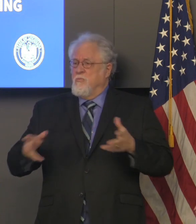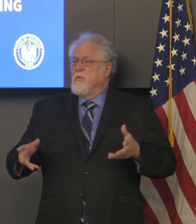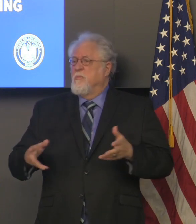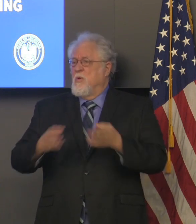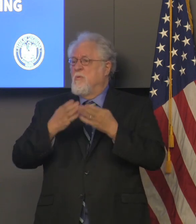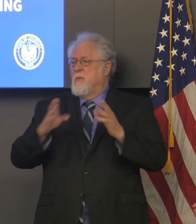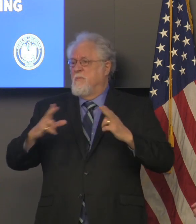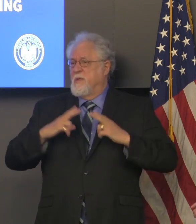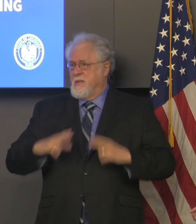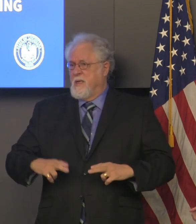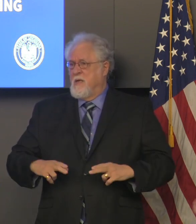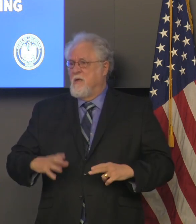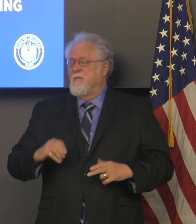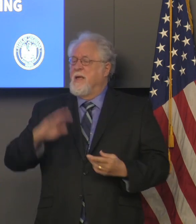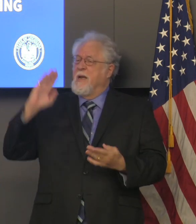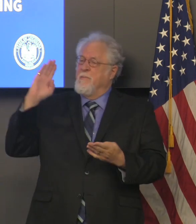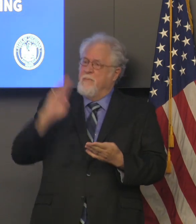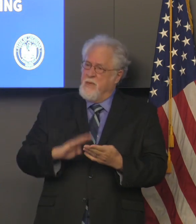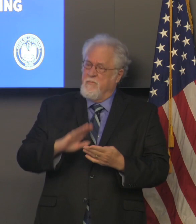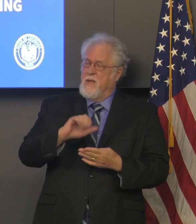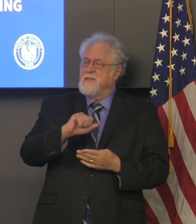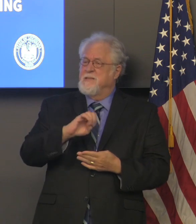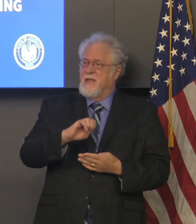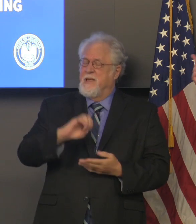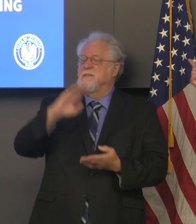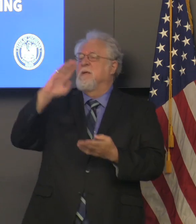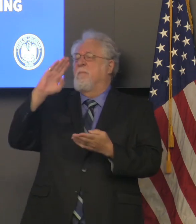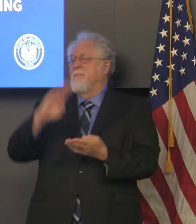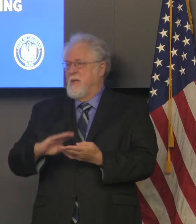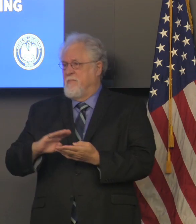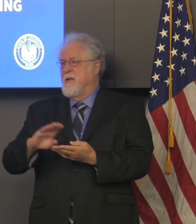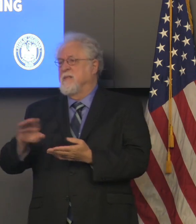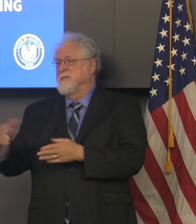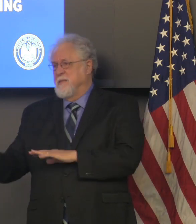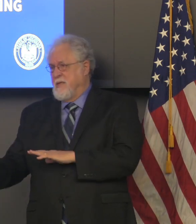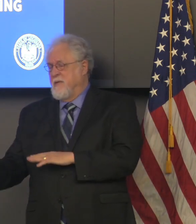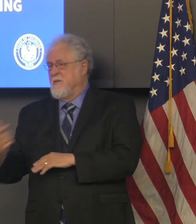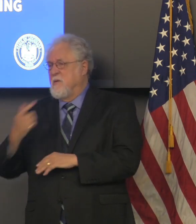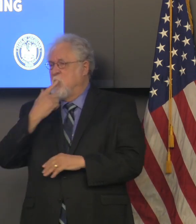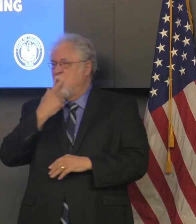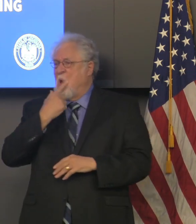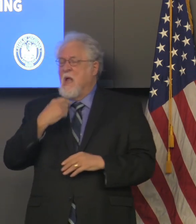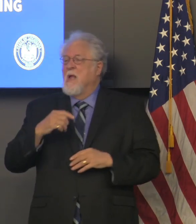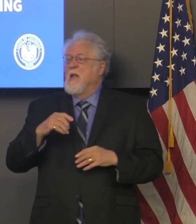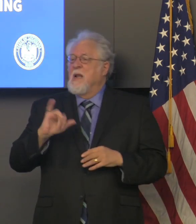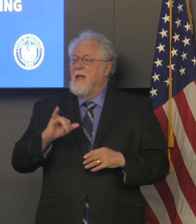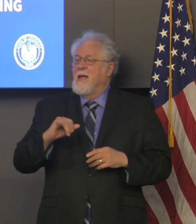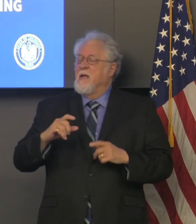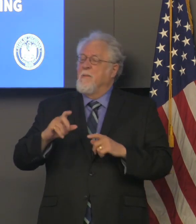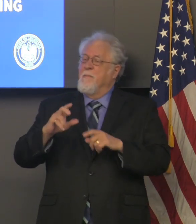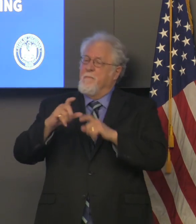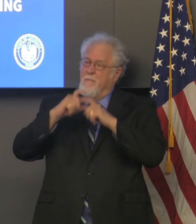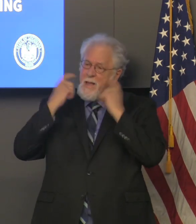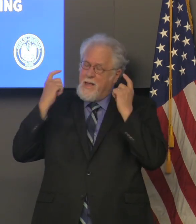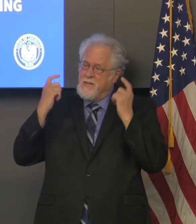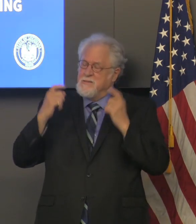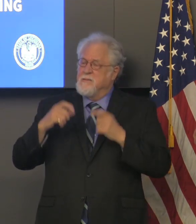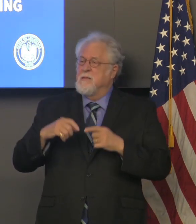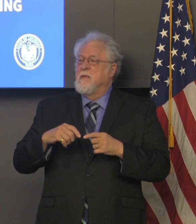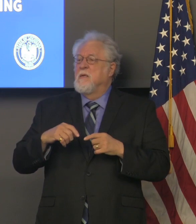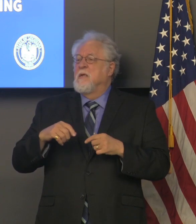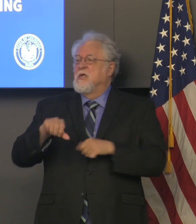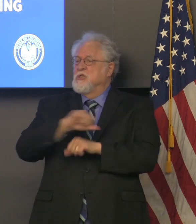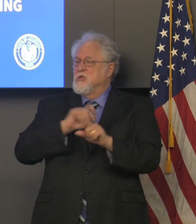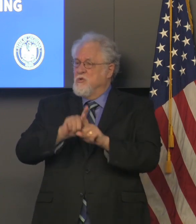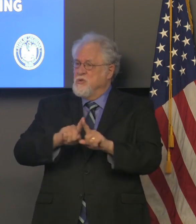health and to minimize the number of cases, minimize ultimately the number of deaths, are things like wearing the mask,